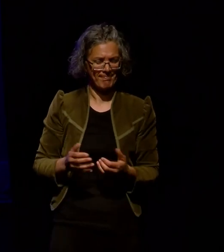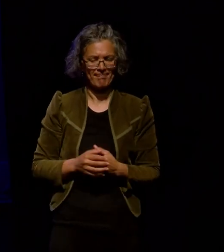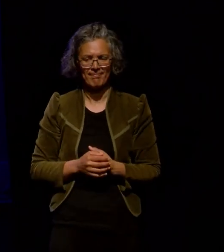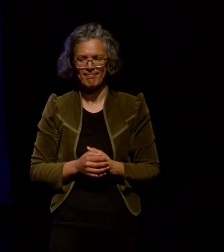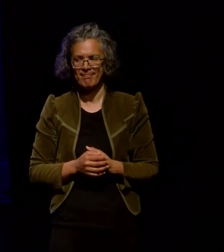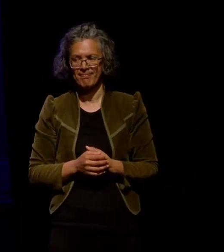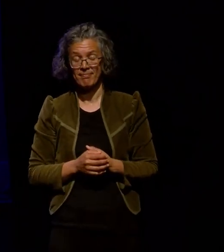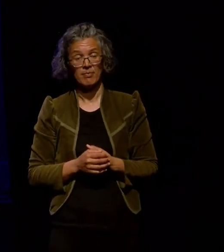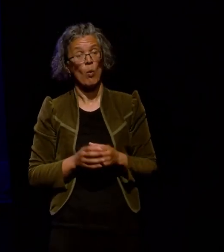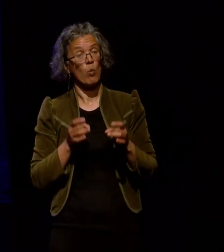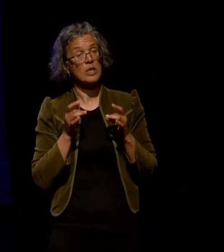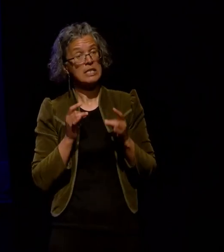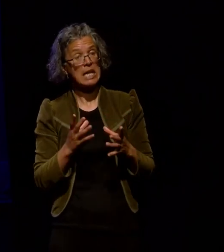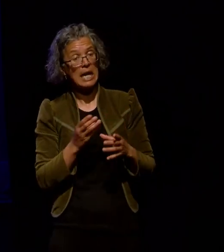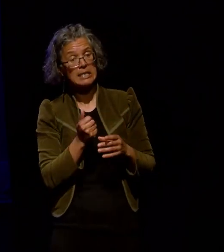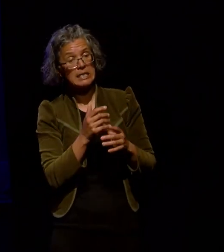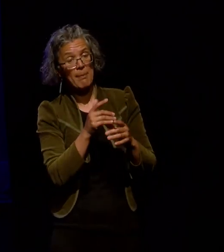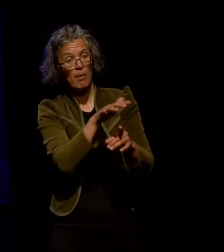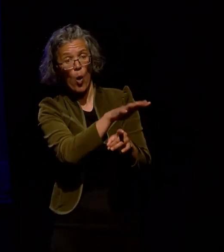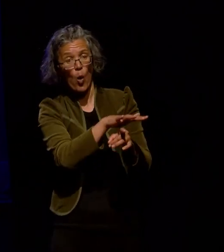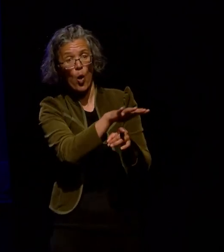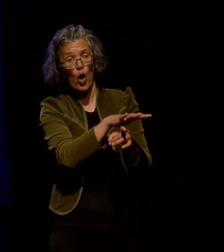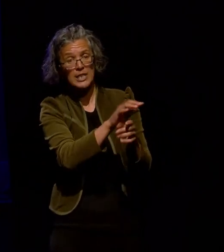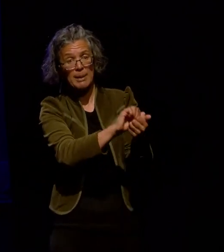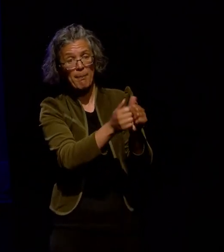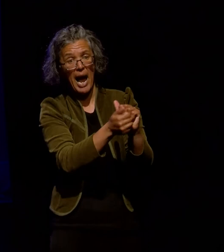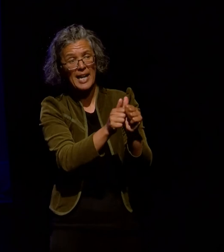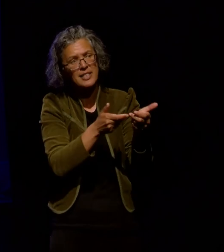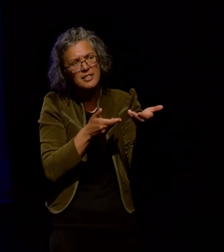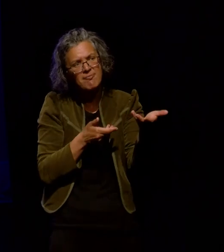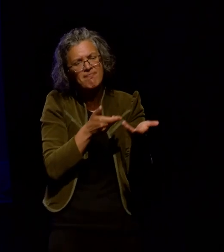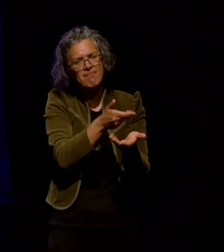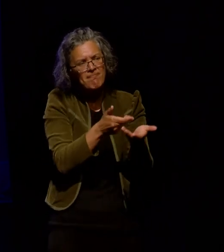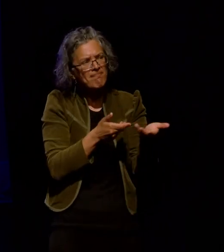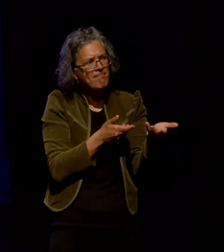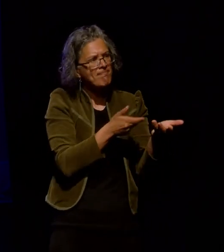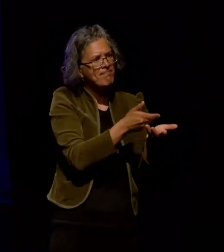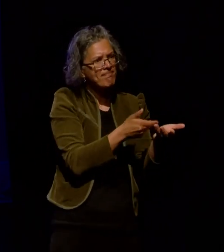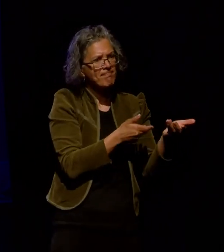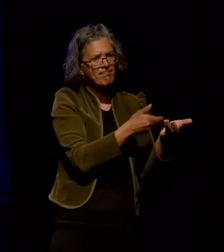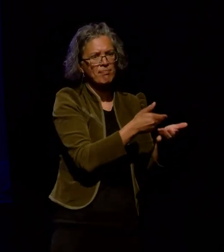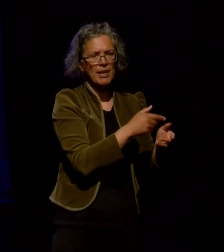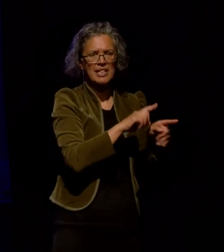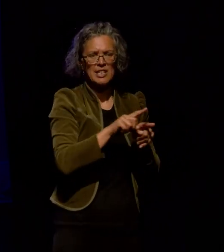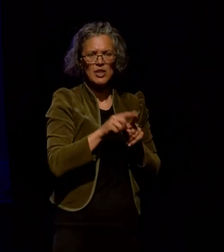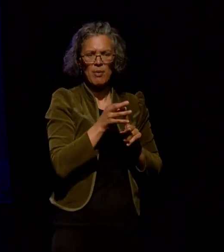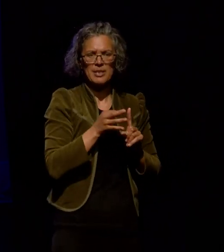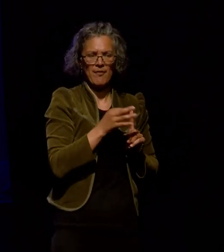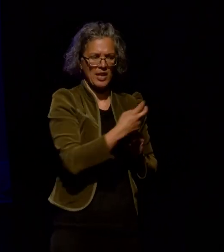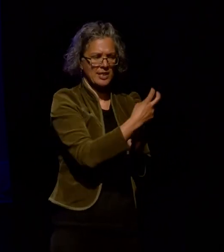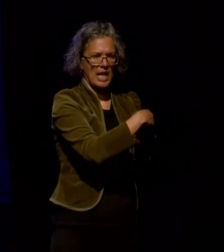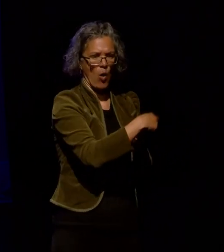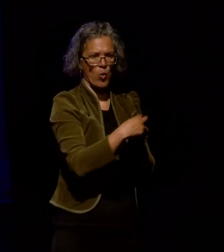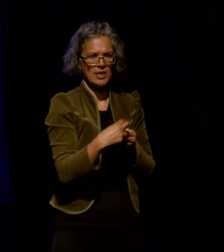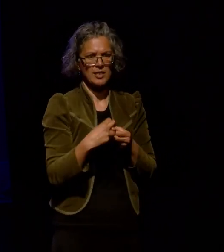We've started some engagement with potential content partners who will provide the collections and a range of Pacific stakeholders, and that engagement will ramp up once the